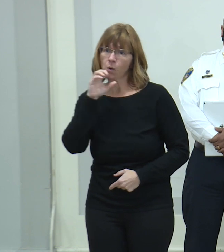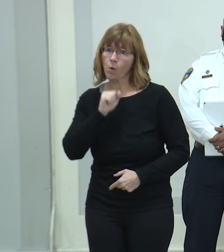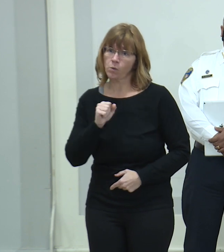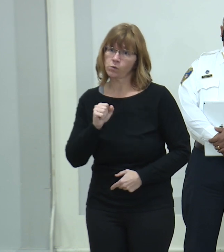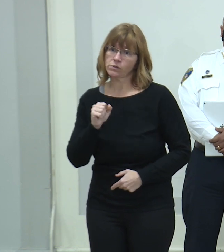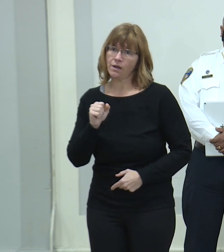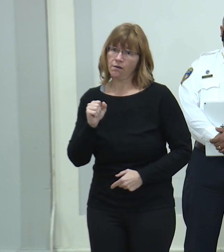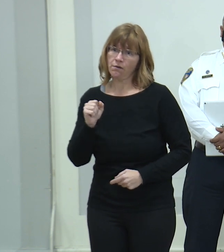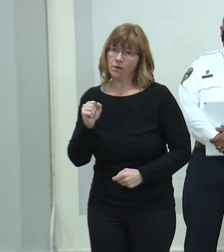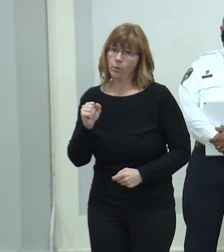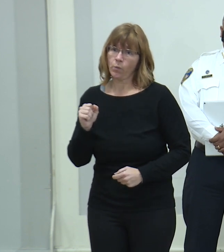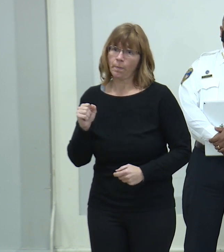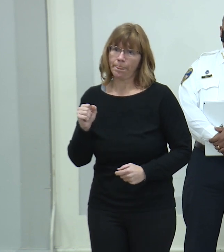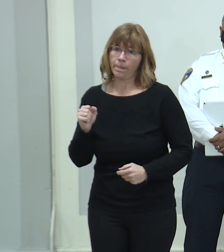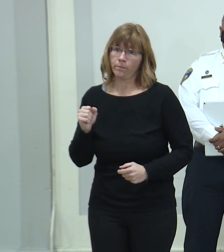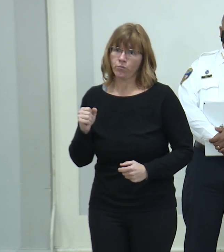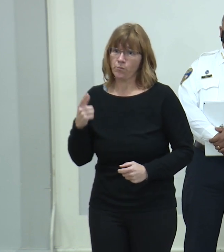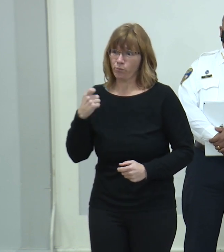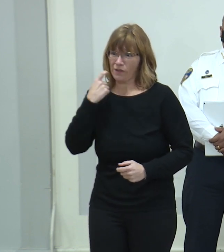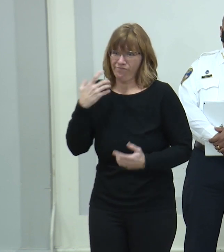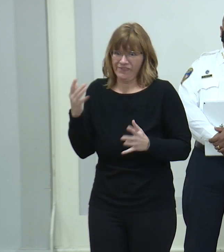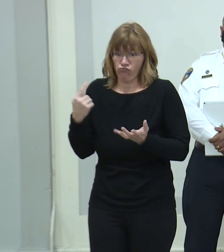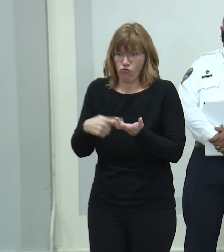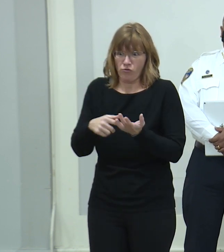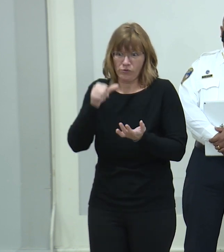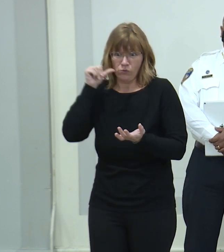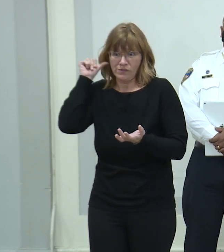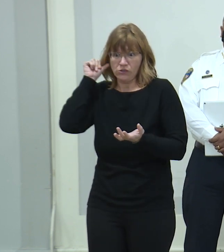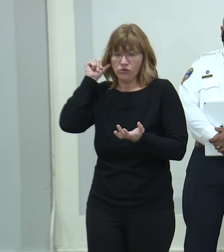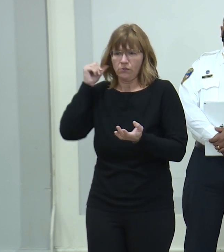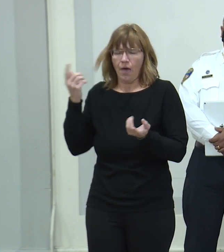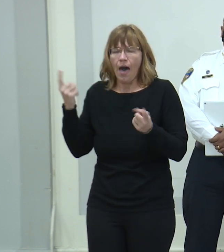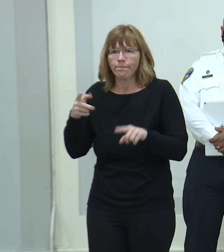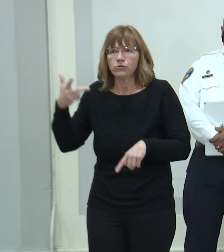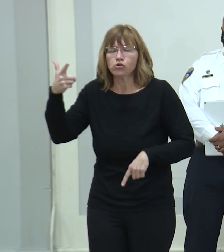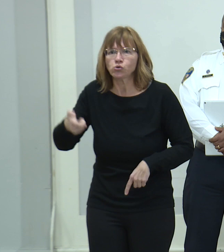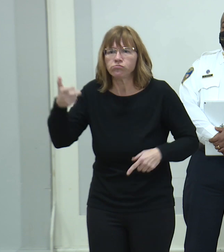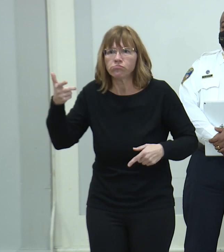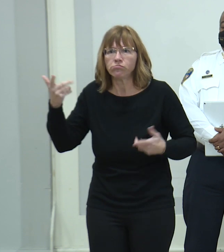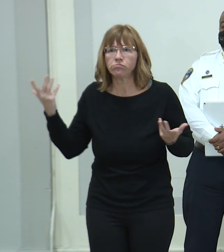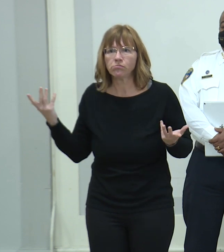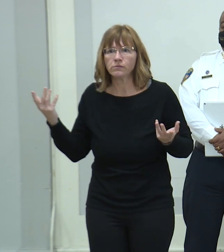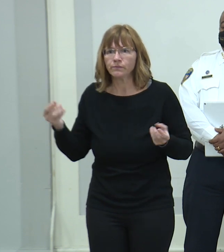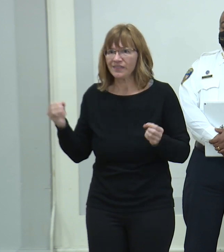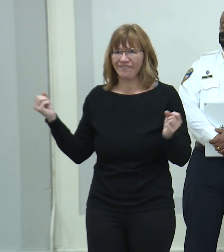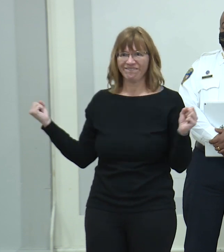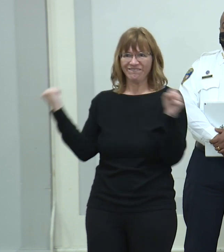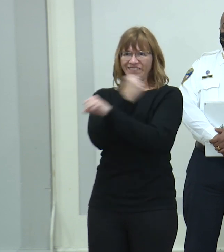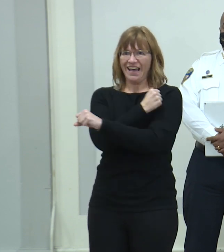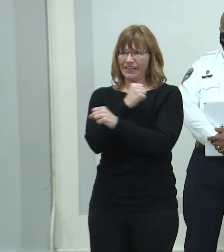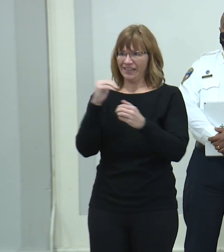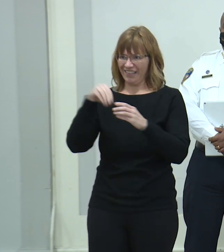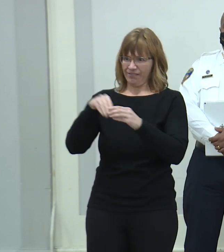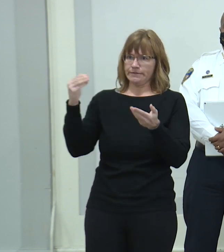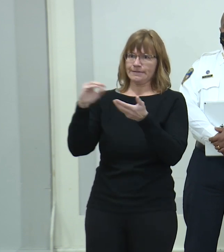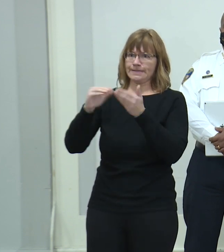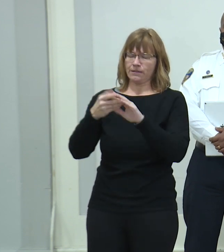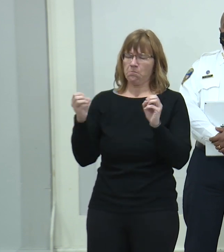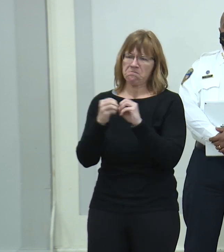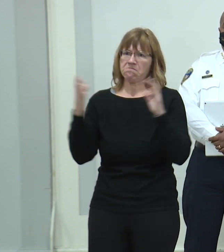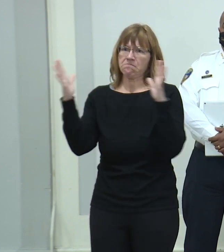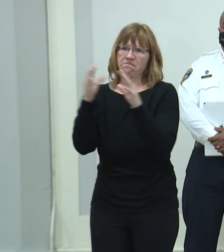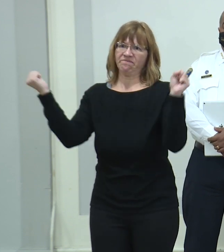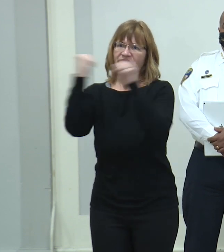spoke with you earlier this week about the levels of violence in the city, especially around children, and what we have experienced this